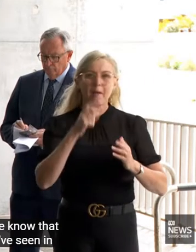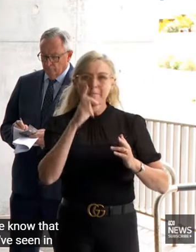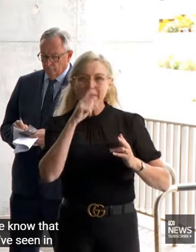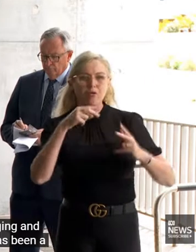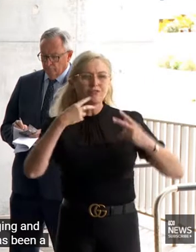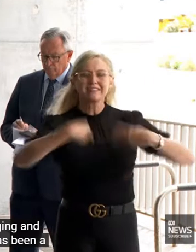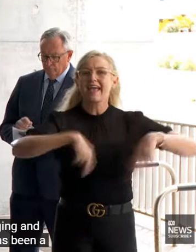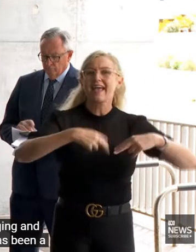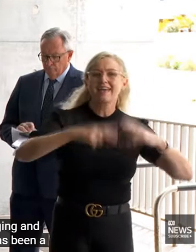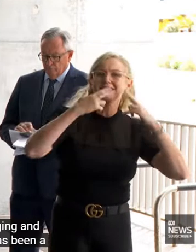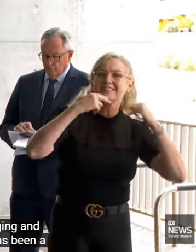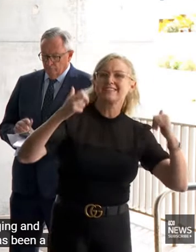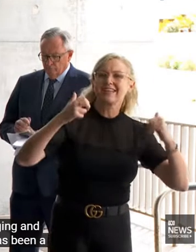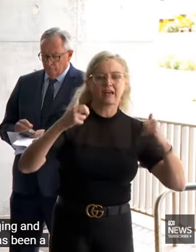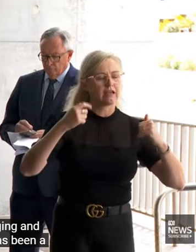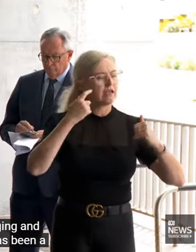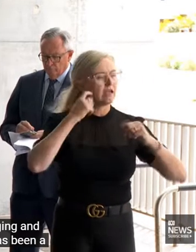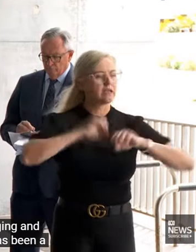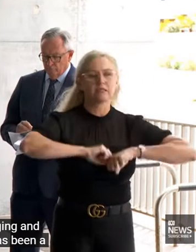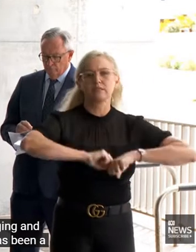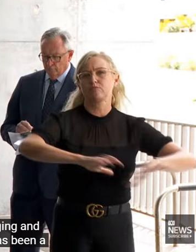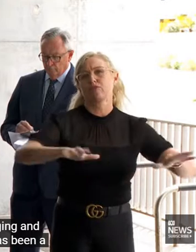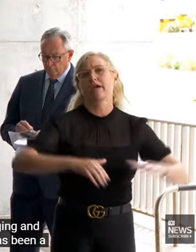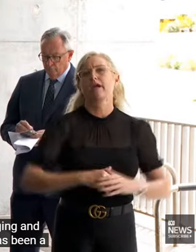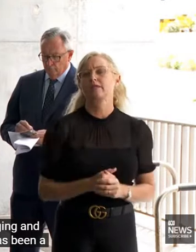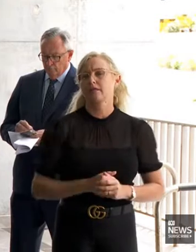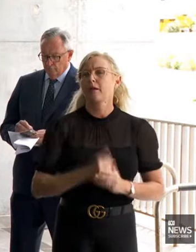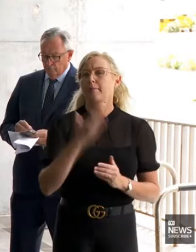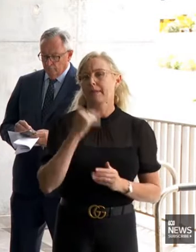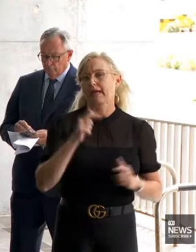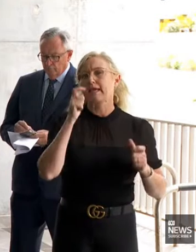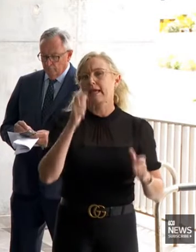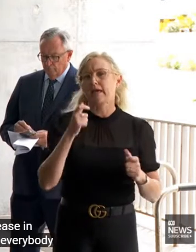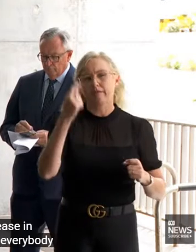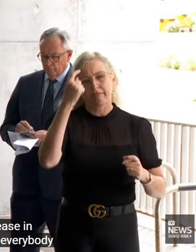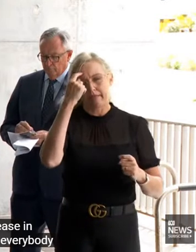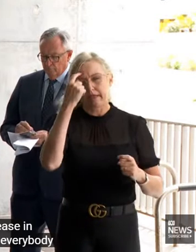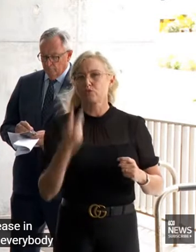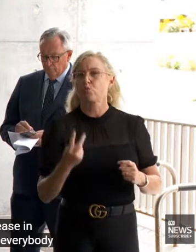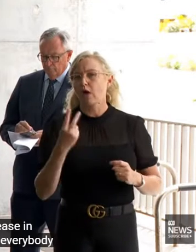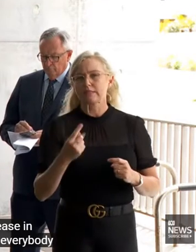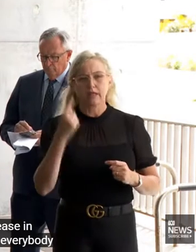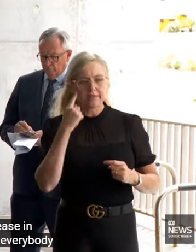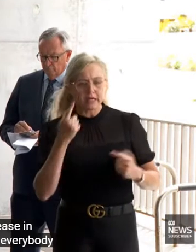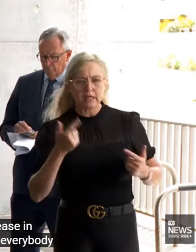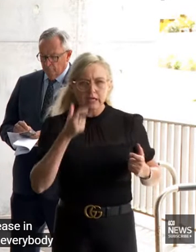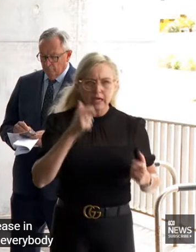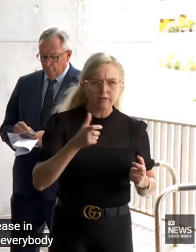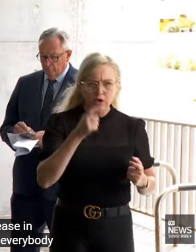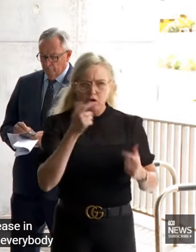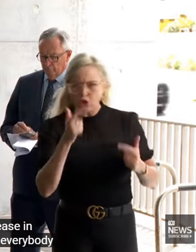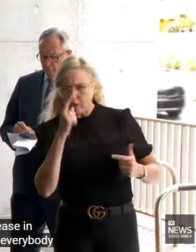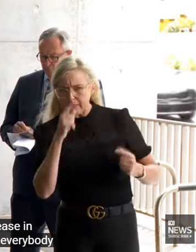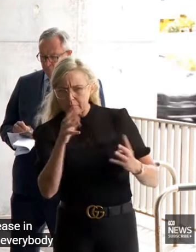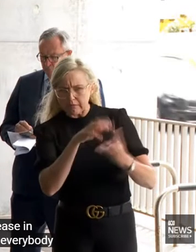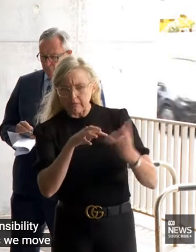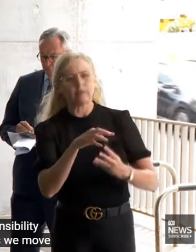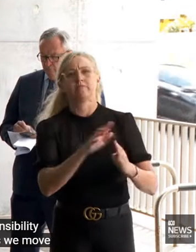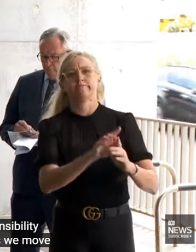part of that increase in spread. So we just ask everybody, use personal responsibility, please be cautious as we move through